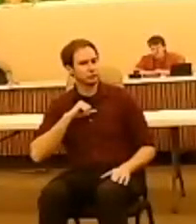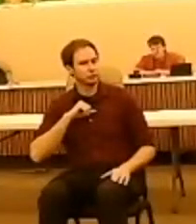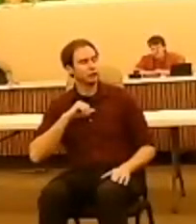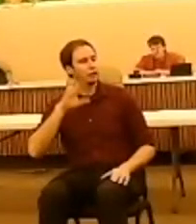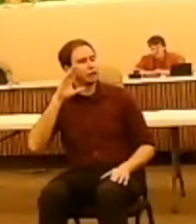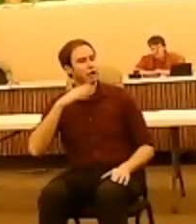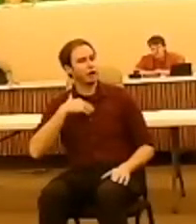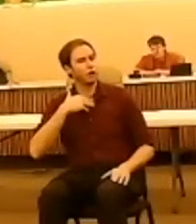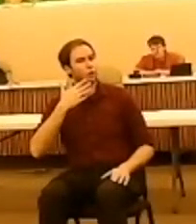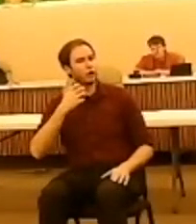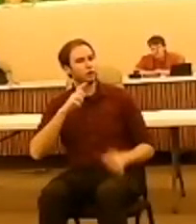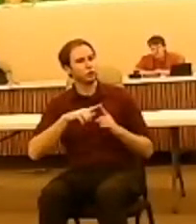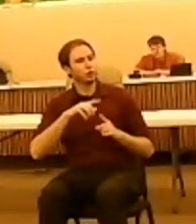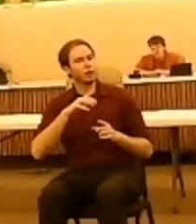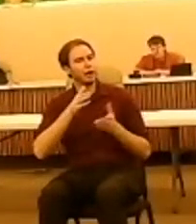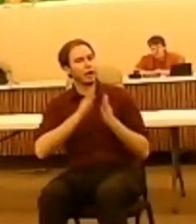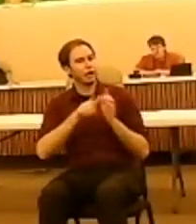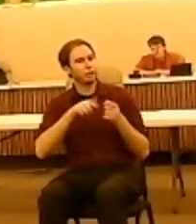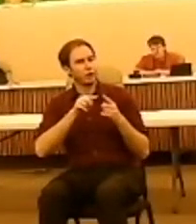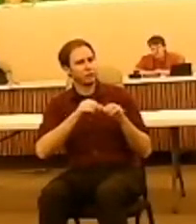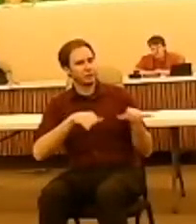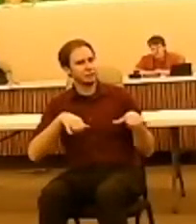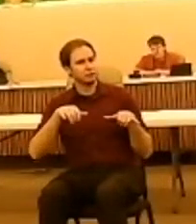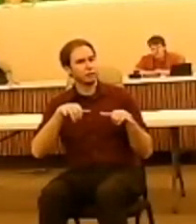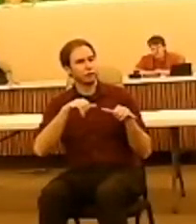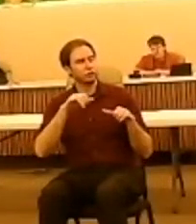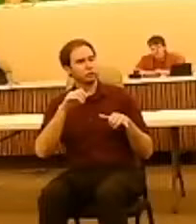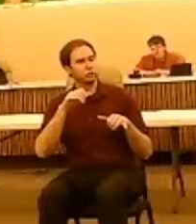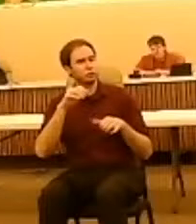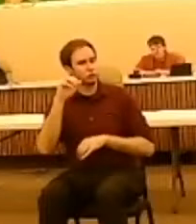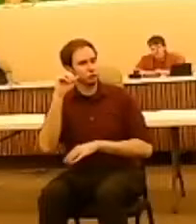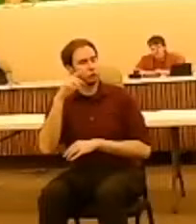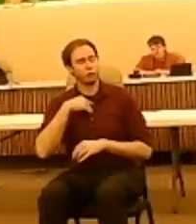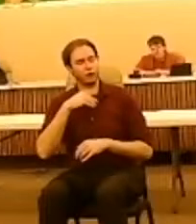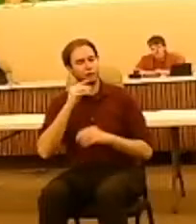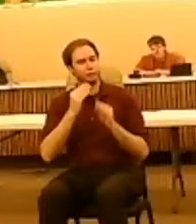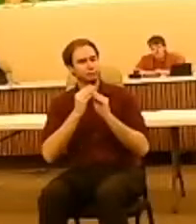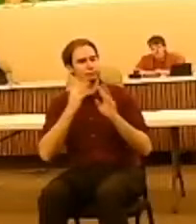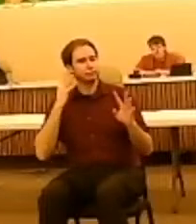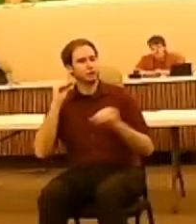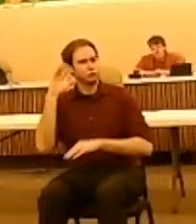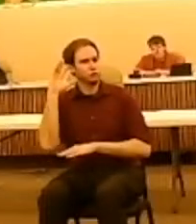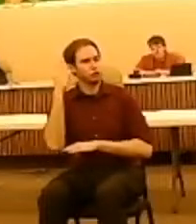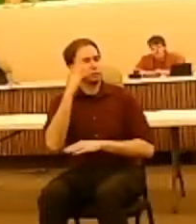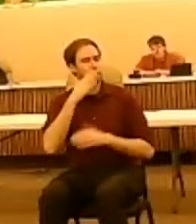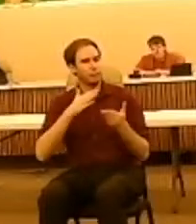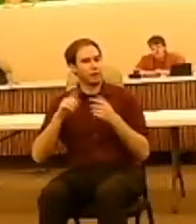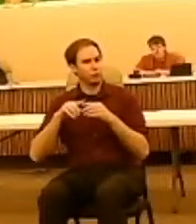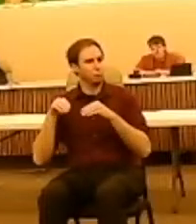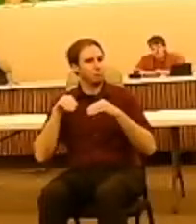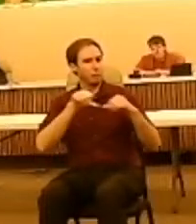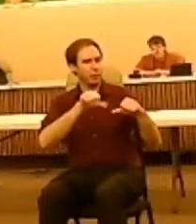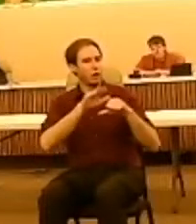I wanted to ask about the stand of trees they're planning on putting along the edge of Erie Station Road.